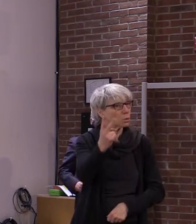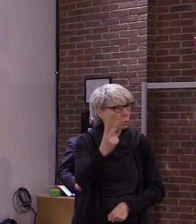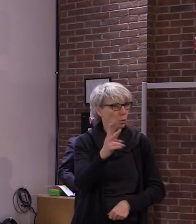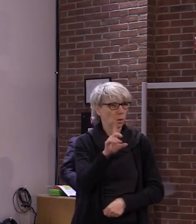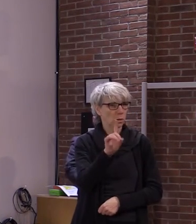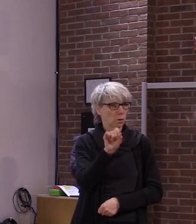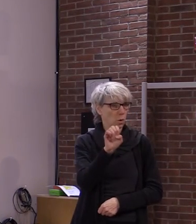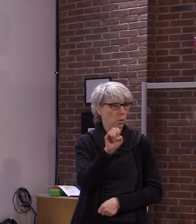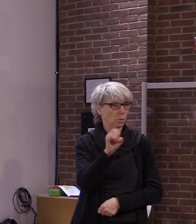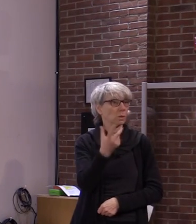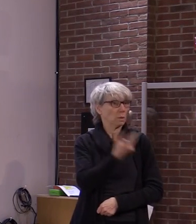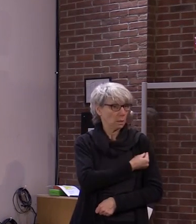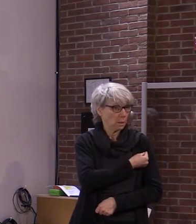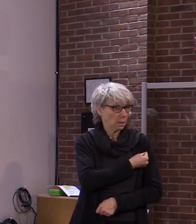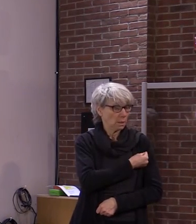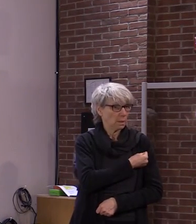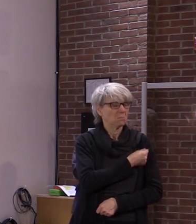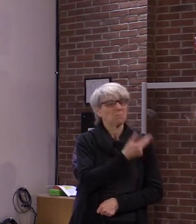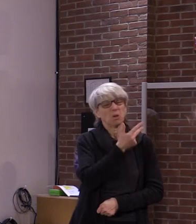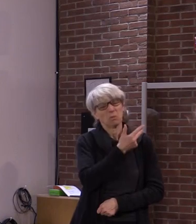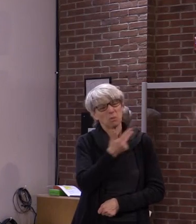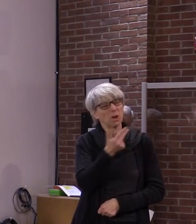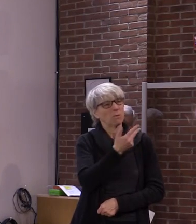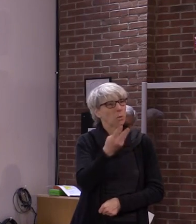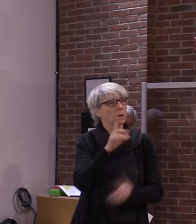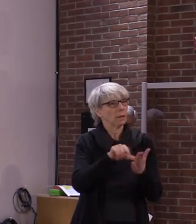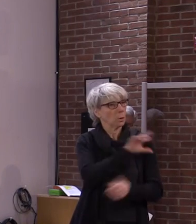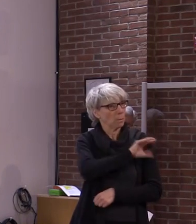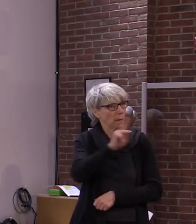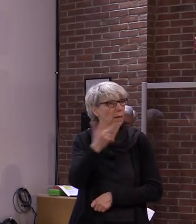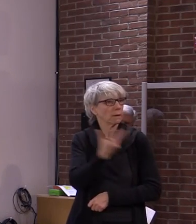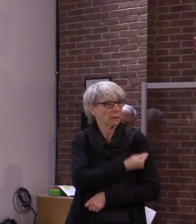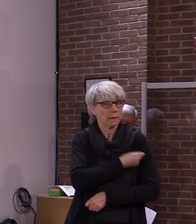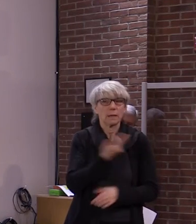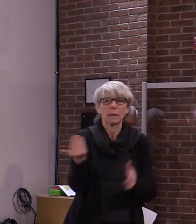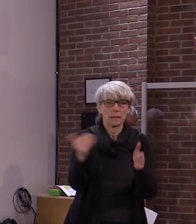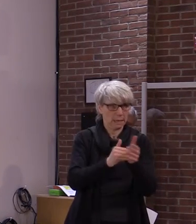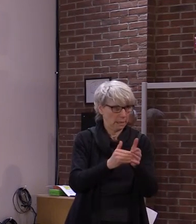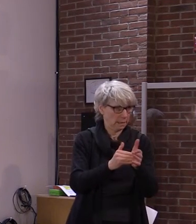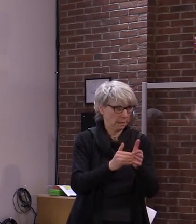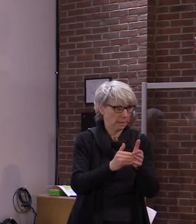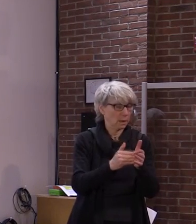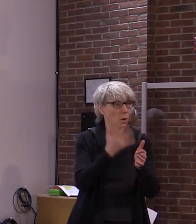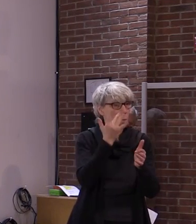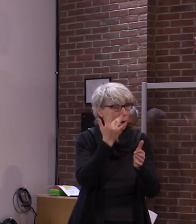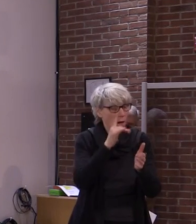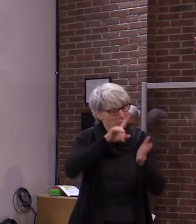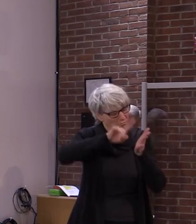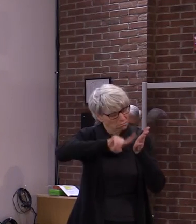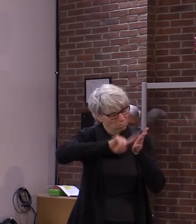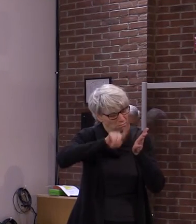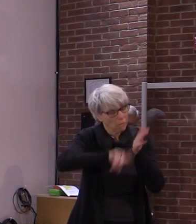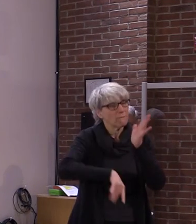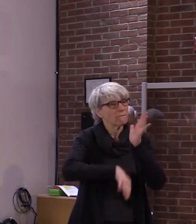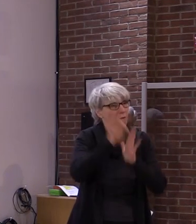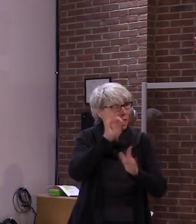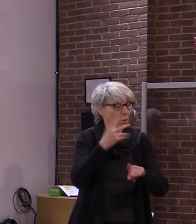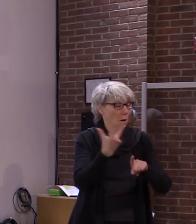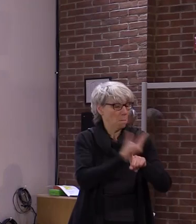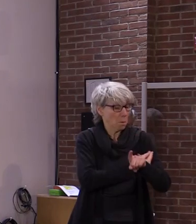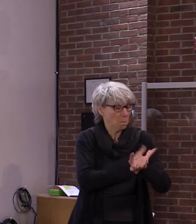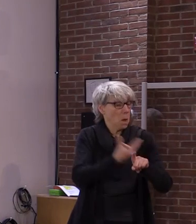the science. These vaccines are scientifically proven to be highly effective in preventing COVID with two